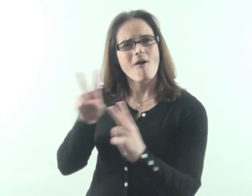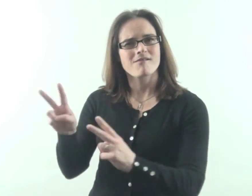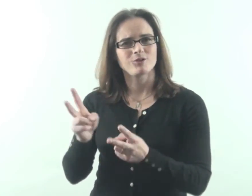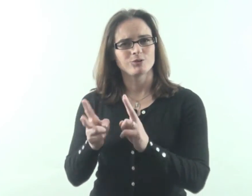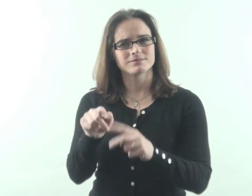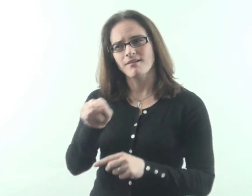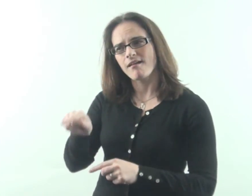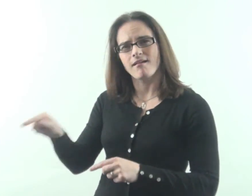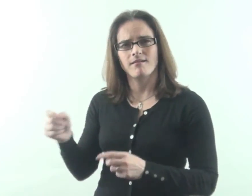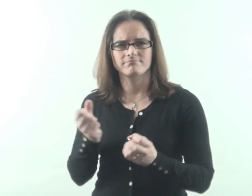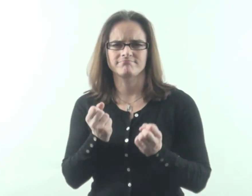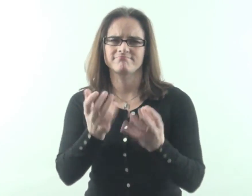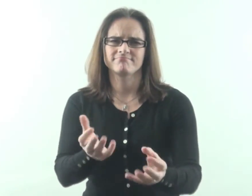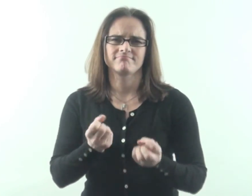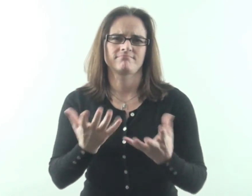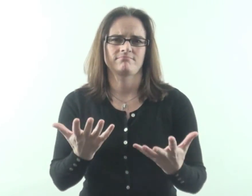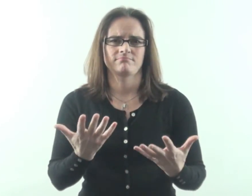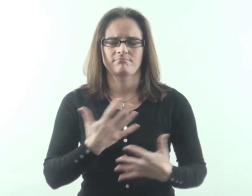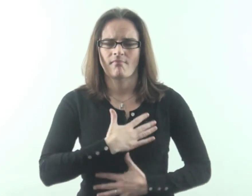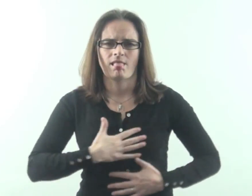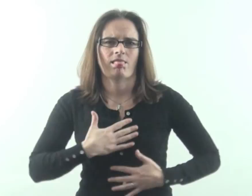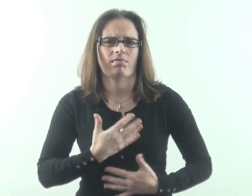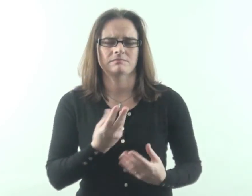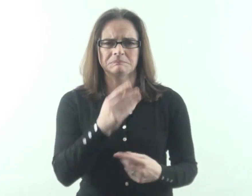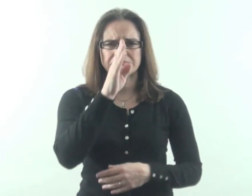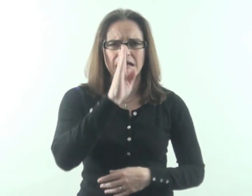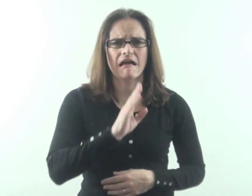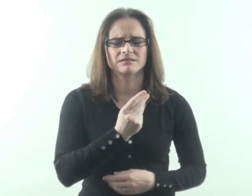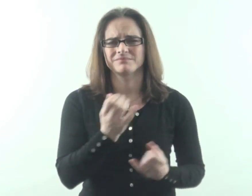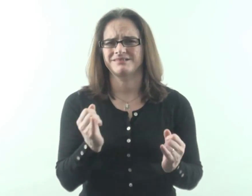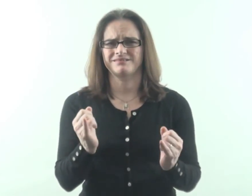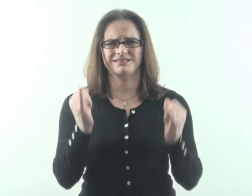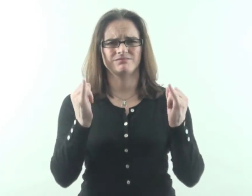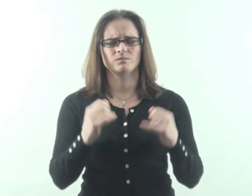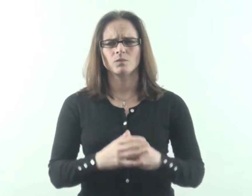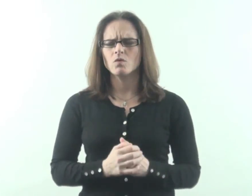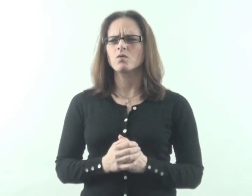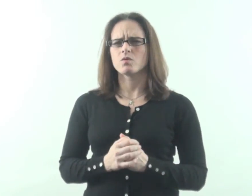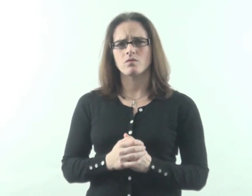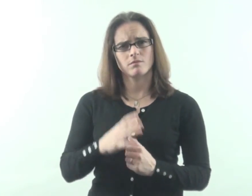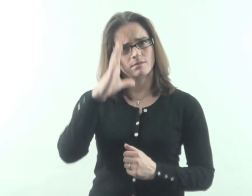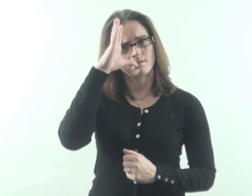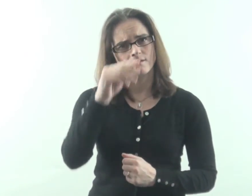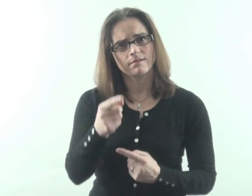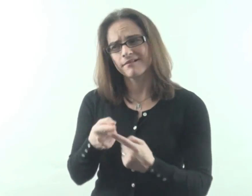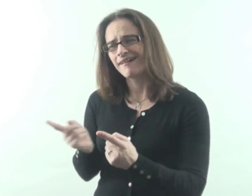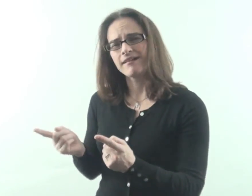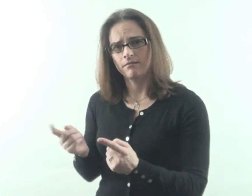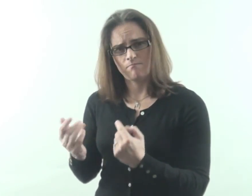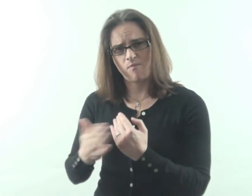Wow. Did you watch the interpreters' views and opinions? Very emotional and sad. Some serious points too. Just to